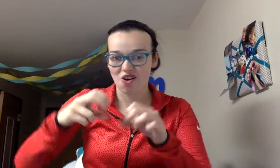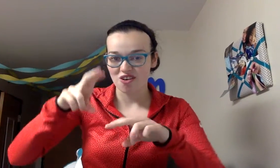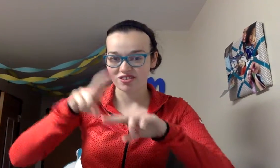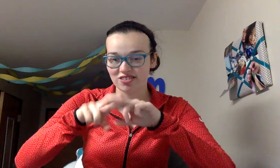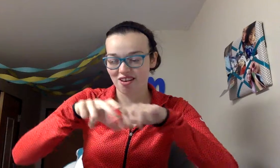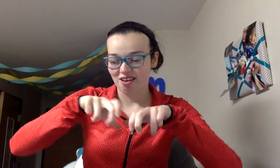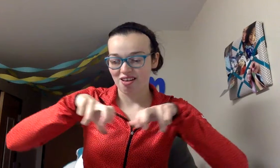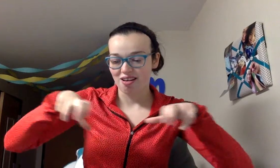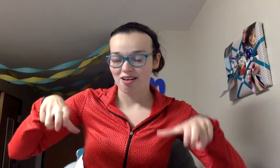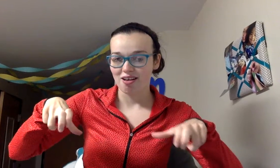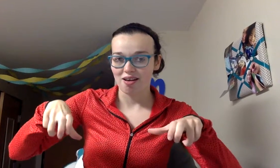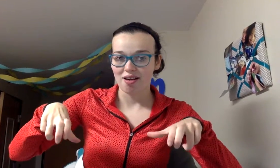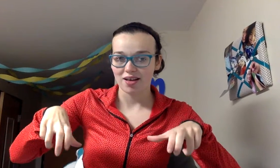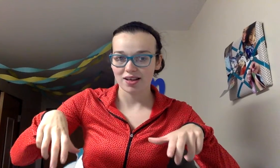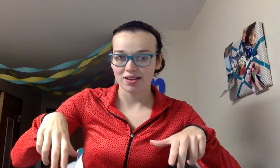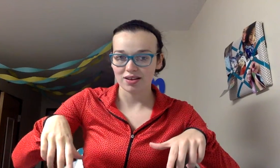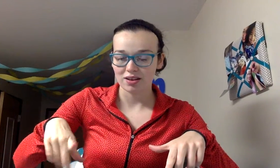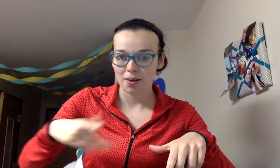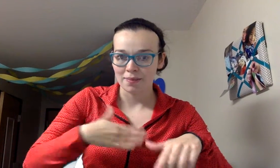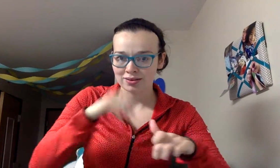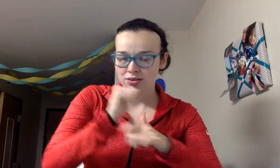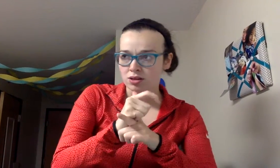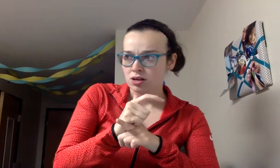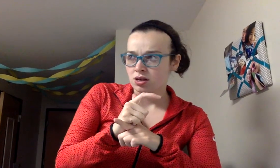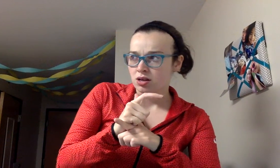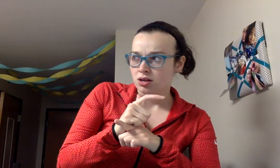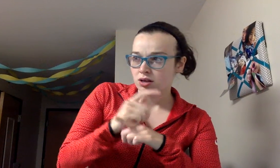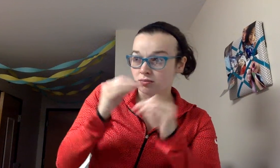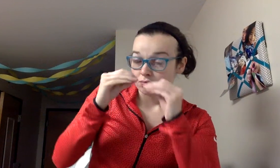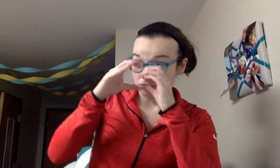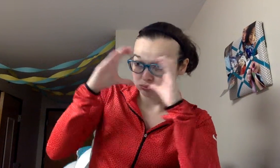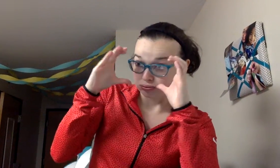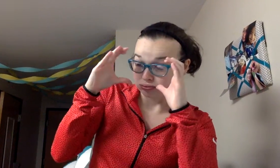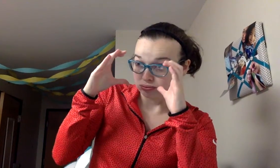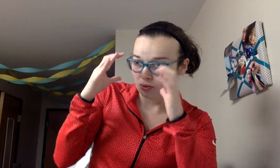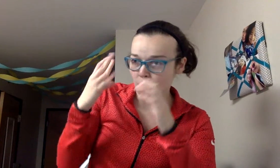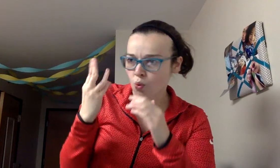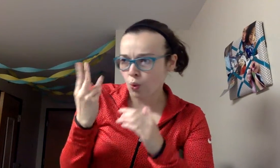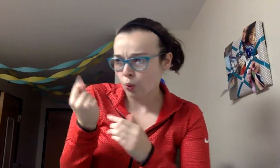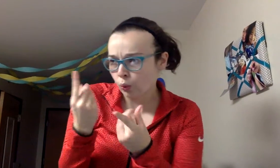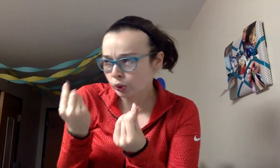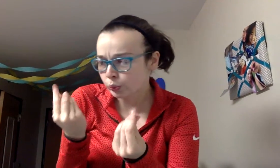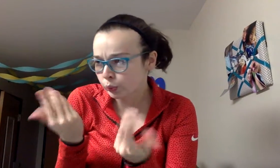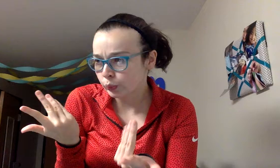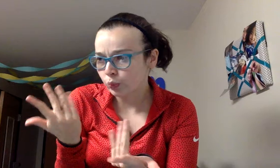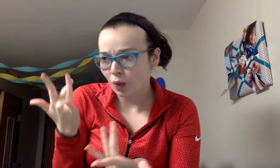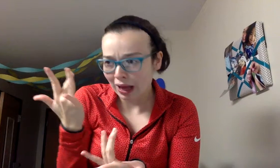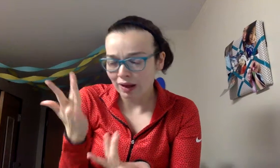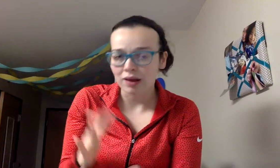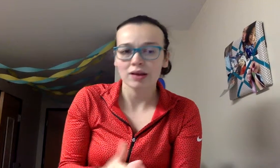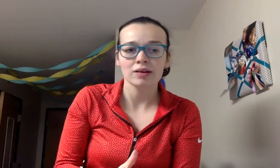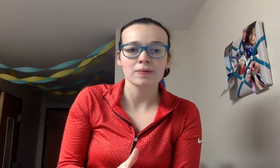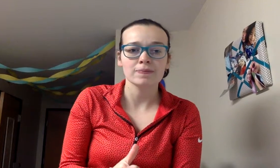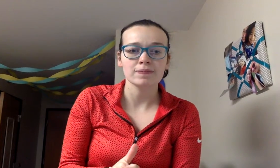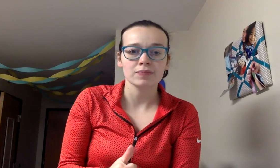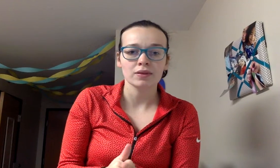glad I did that, because at the end of the weekend, as I was driving them home, little Chris, who was about 8 at the time, had the flu, and he threw up all over the back seat of my